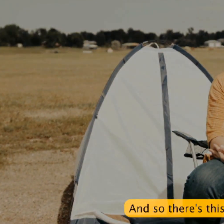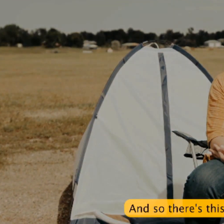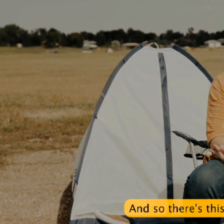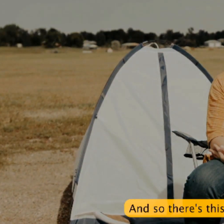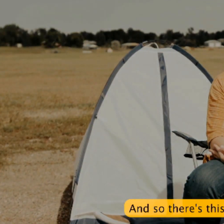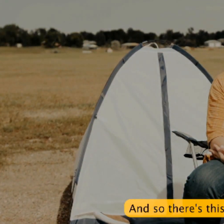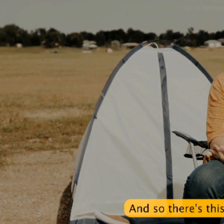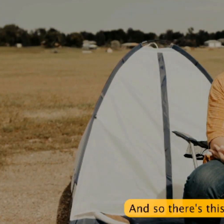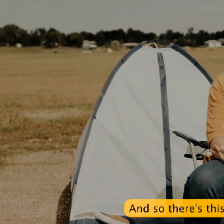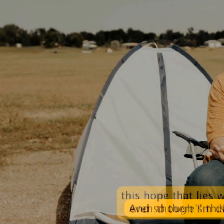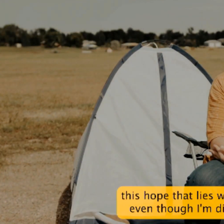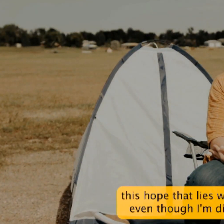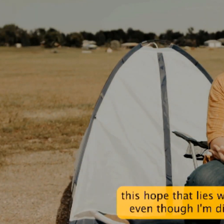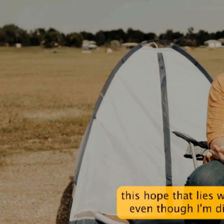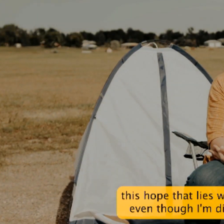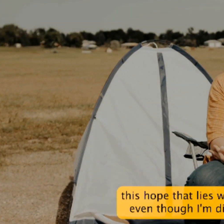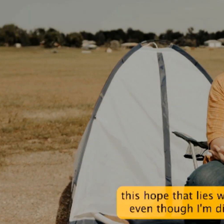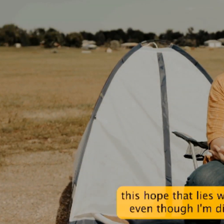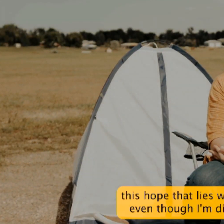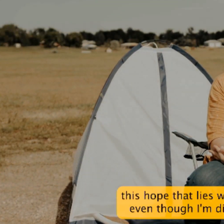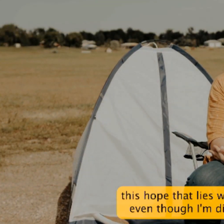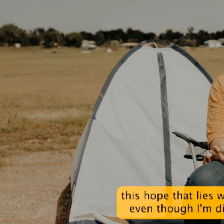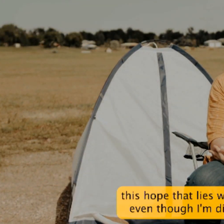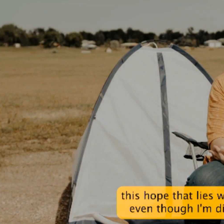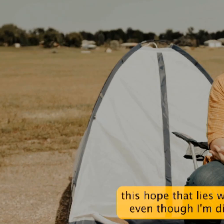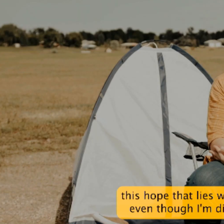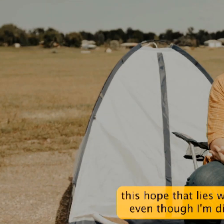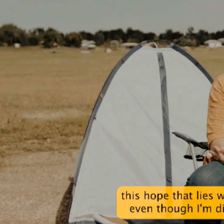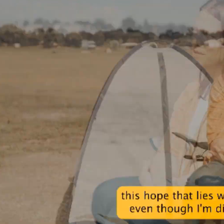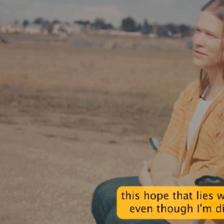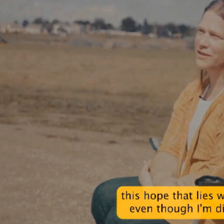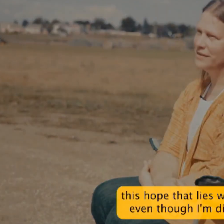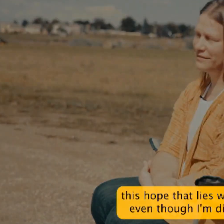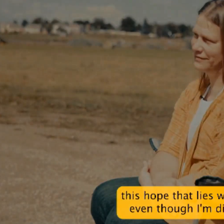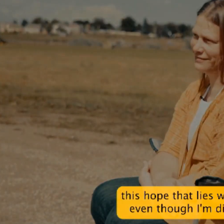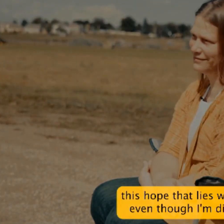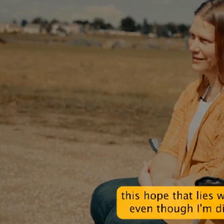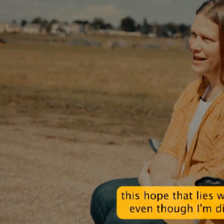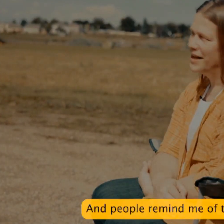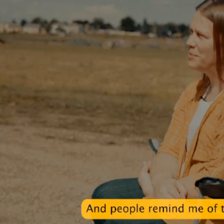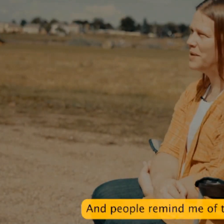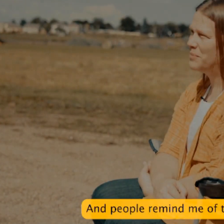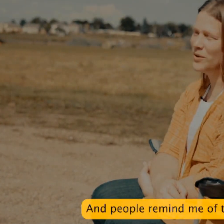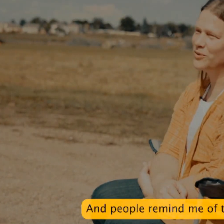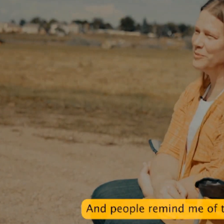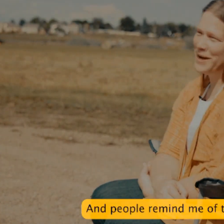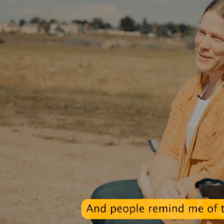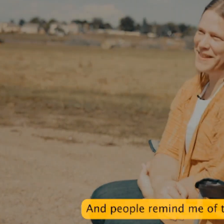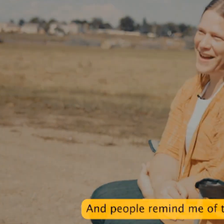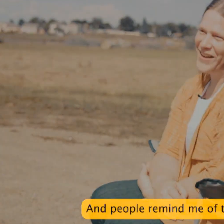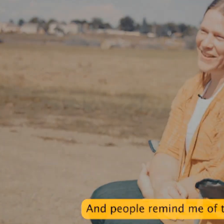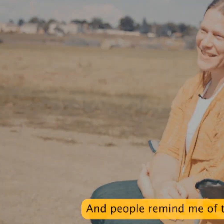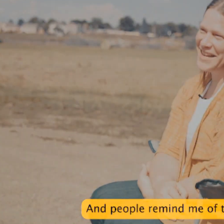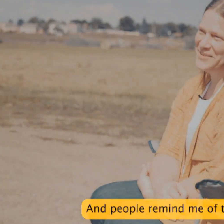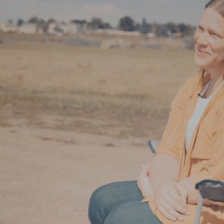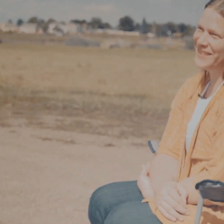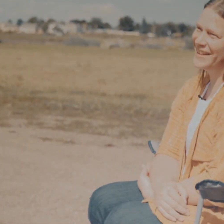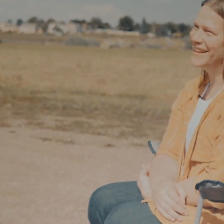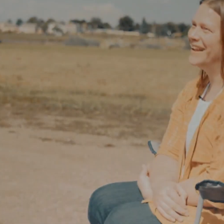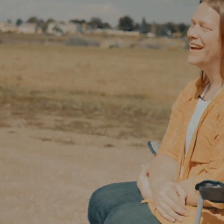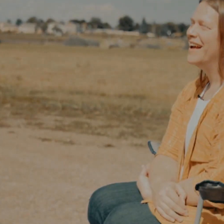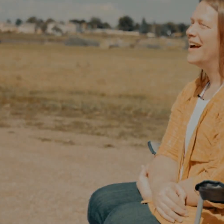so there's this hope that lies within me, even though I'm different. And people remind me of that all the